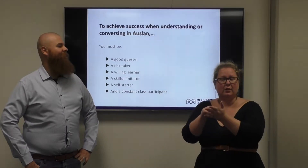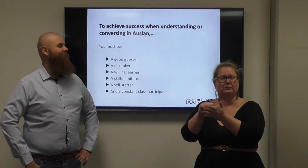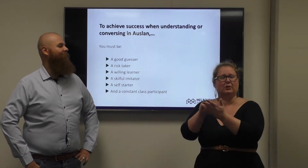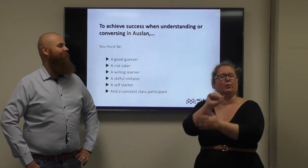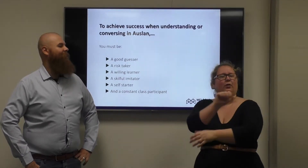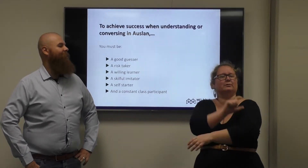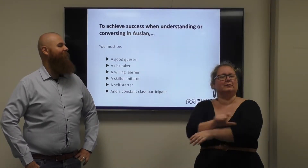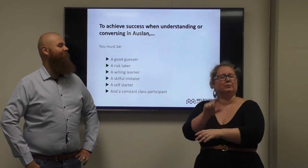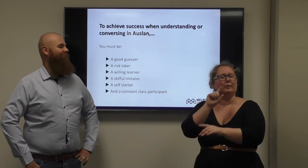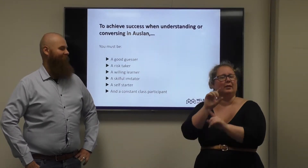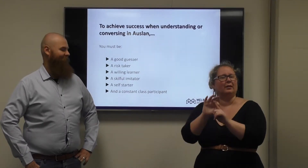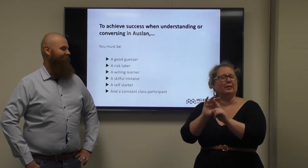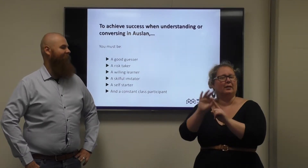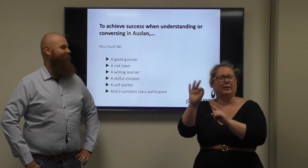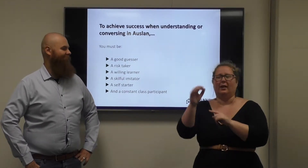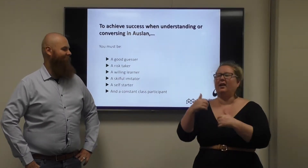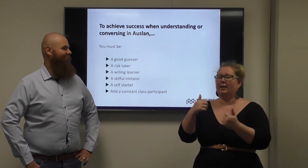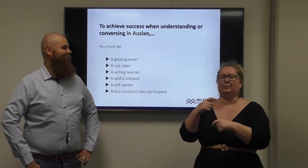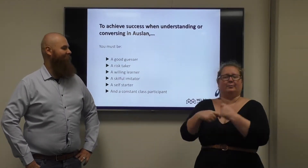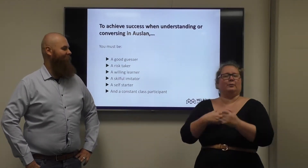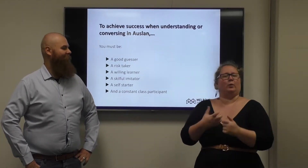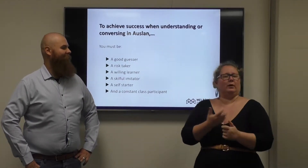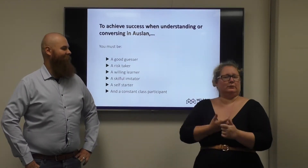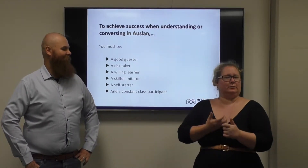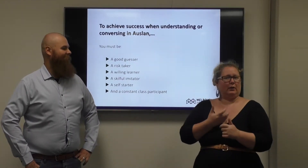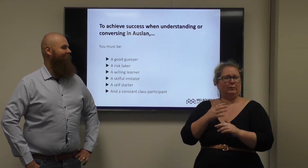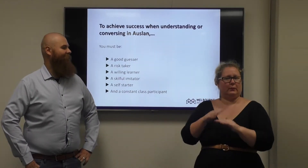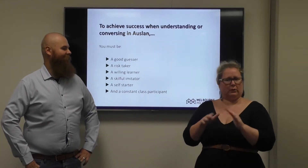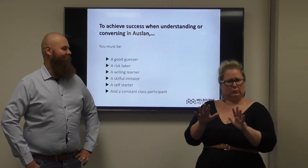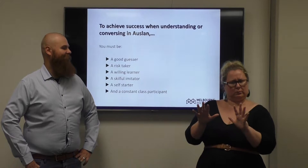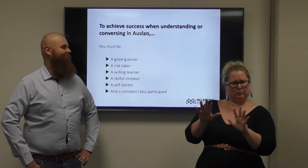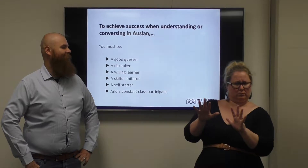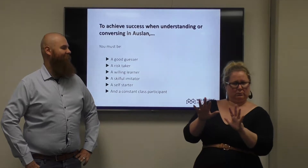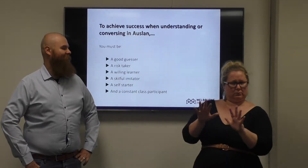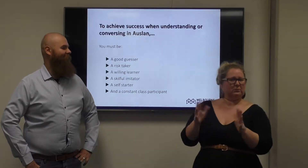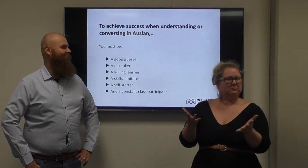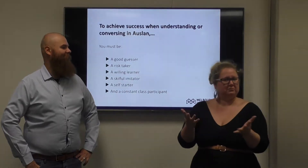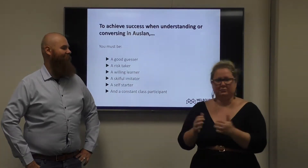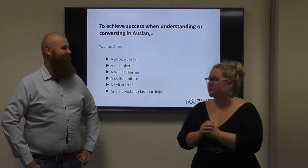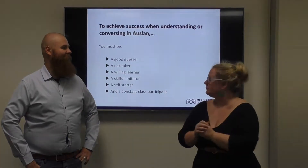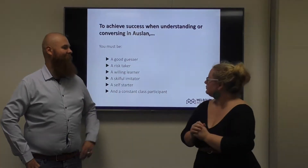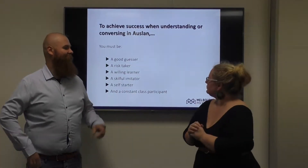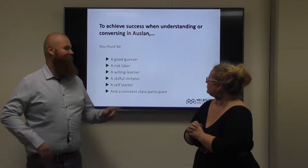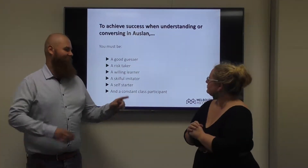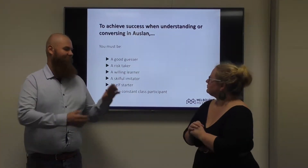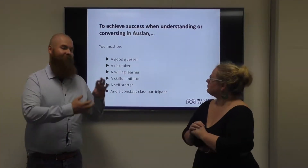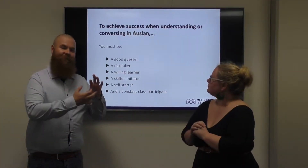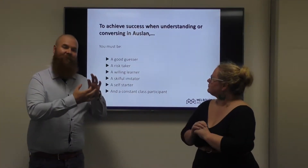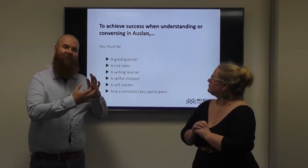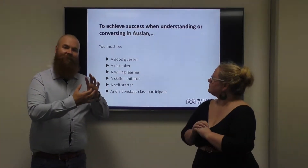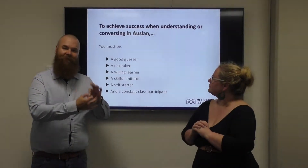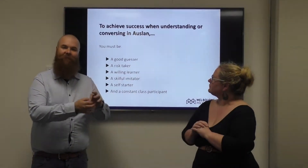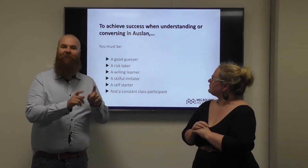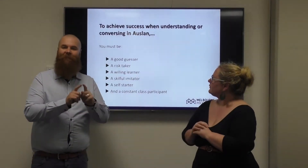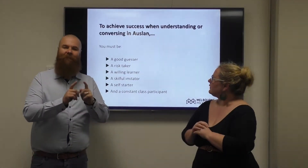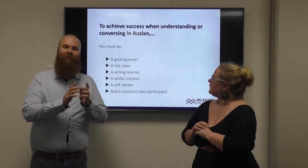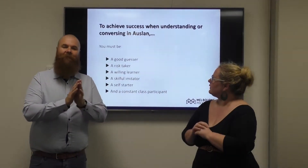And then later on you'll feel that, oh, that was correct, and your confidence will improve, you'll be more comfortable. So you need to kind of guess, make